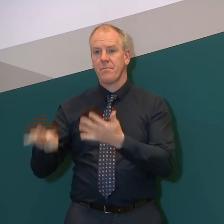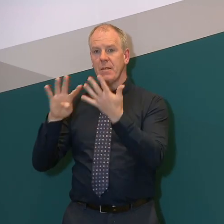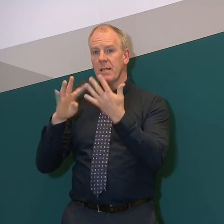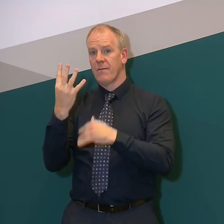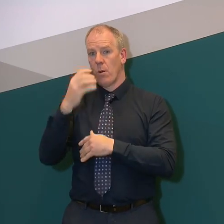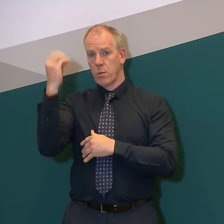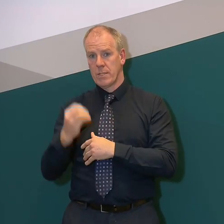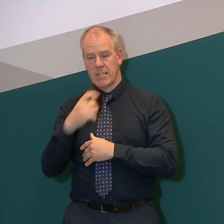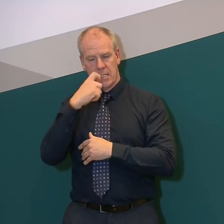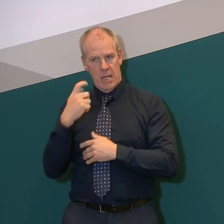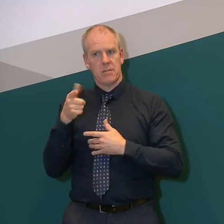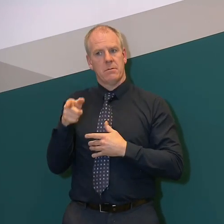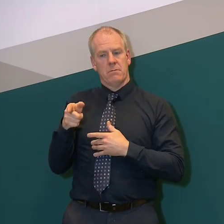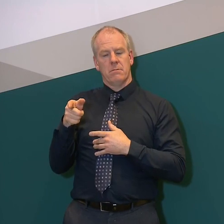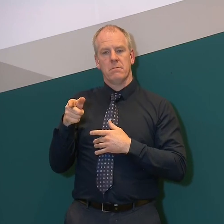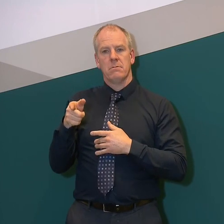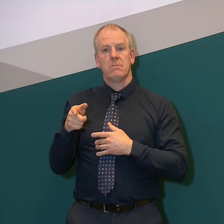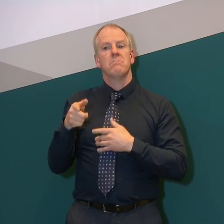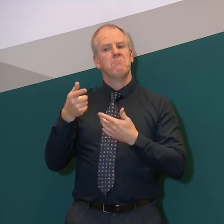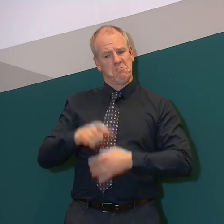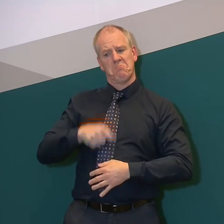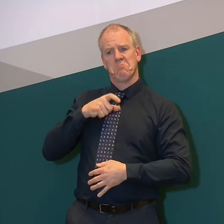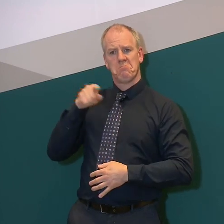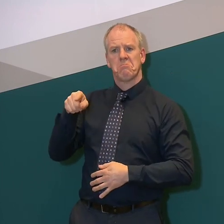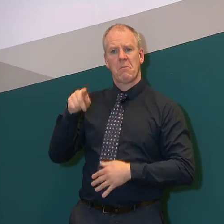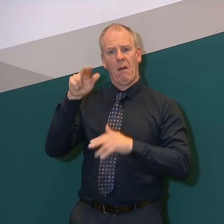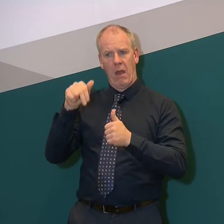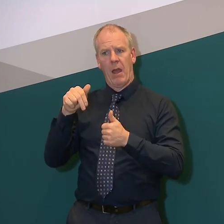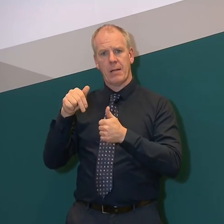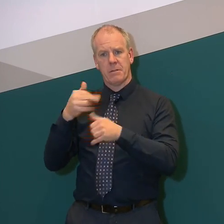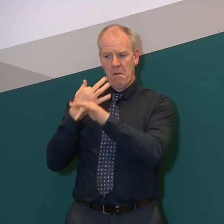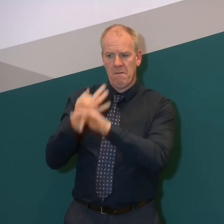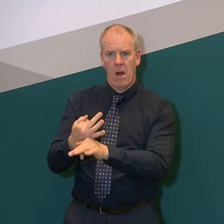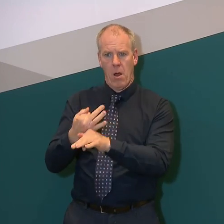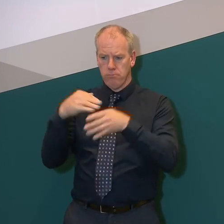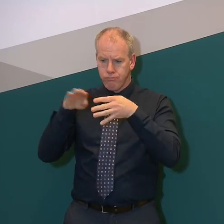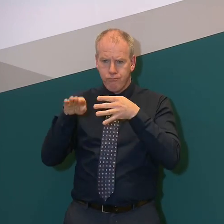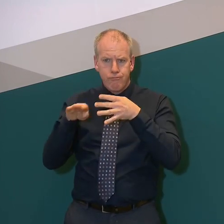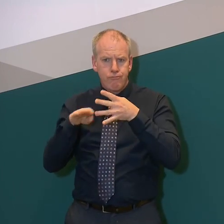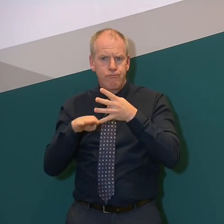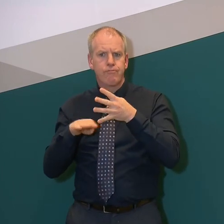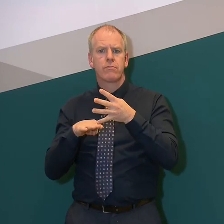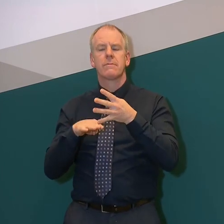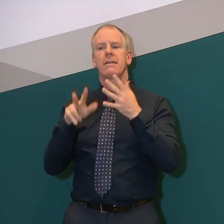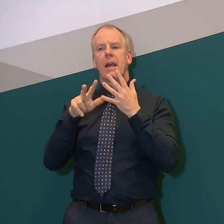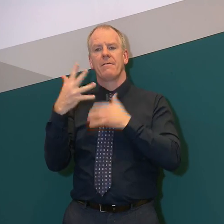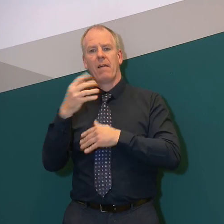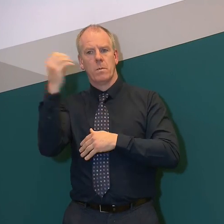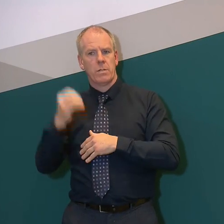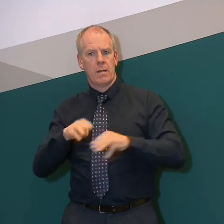94% believing that they have confidence that they can commit to adhering to those measures, and 85% of